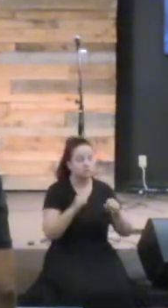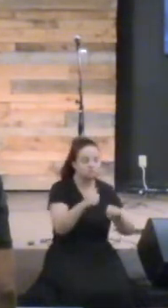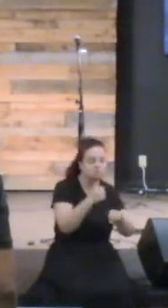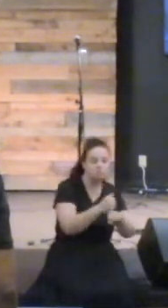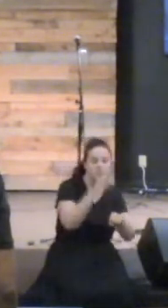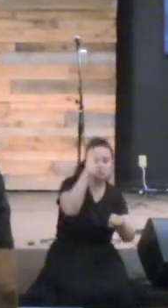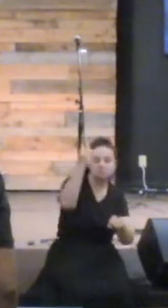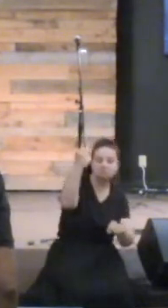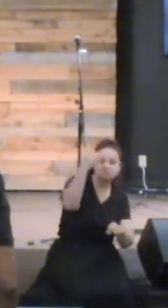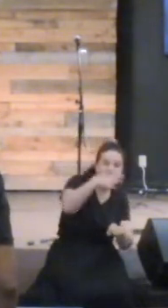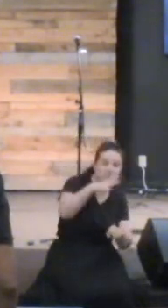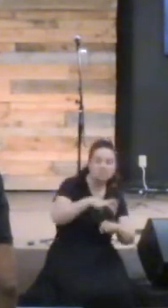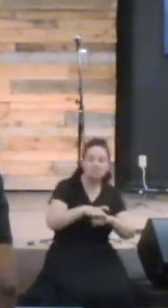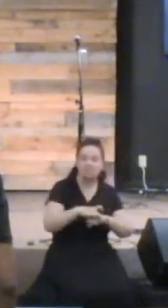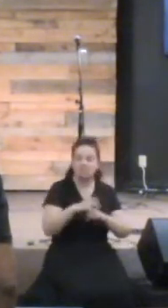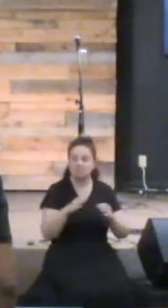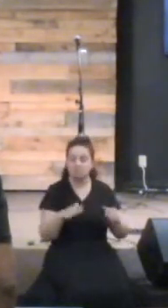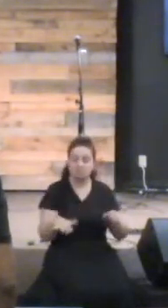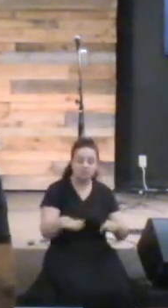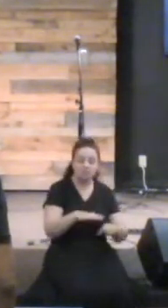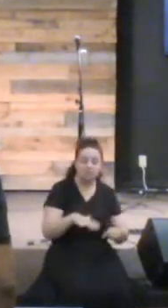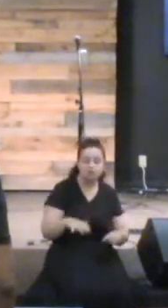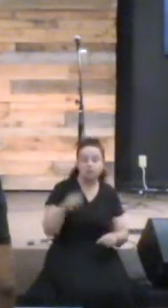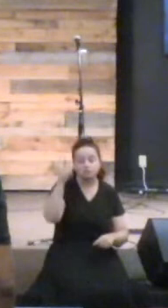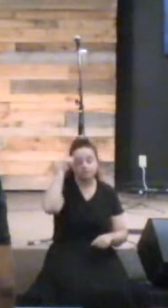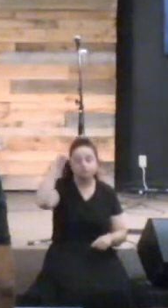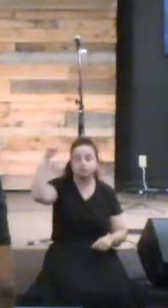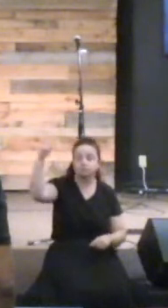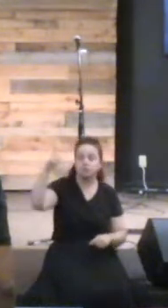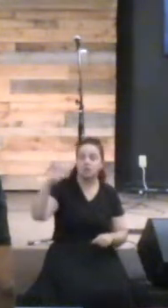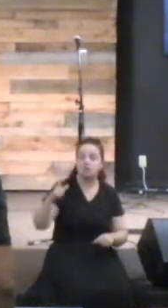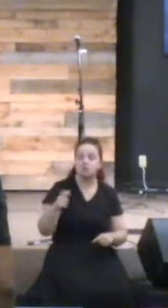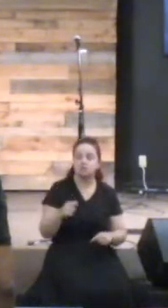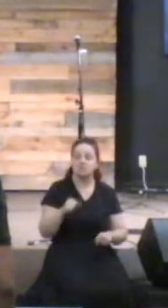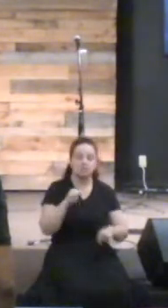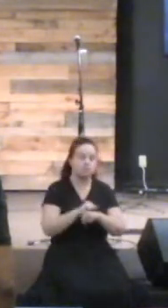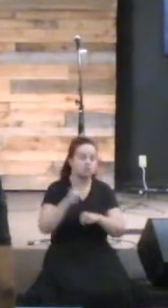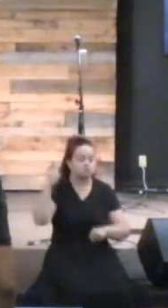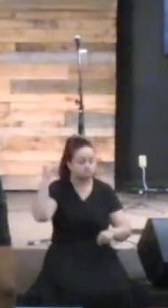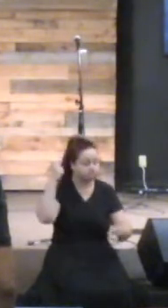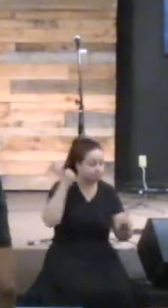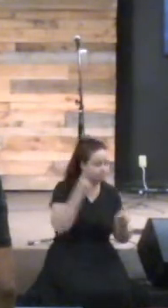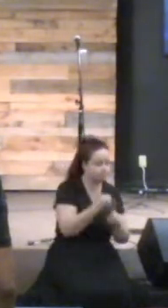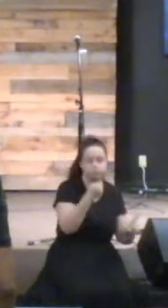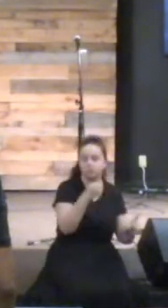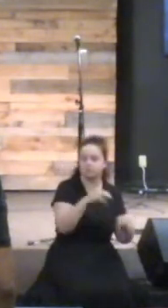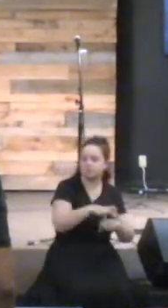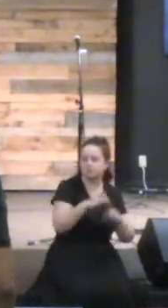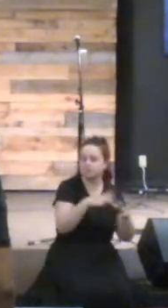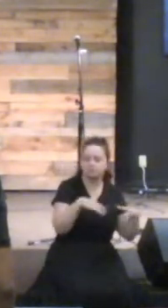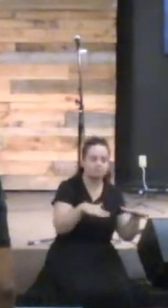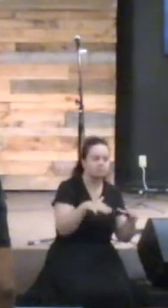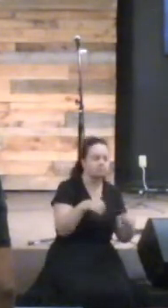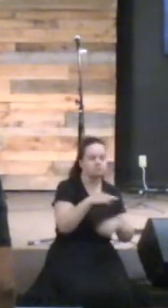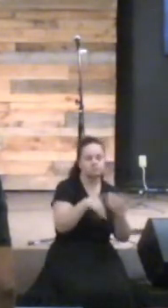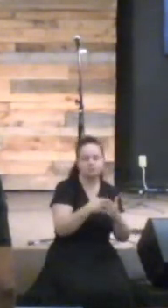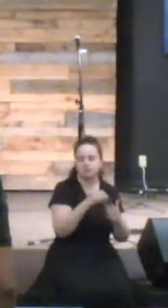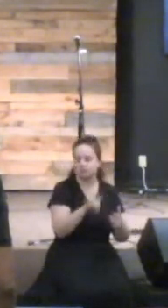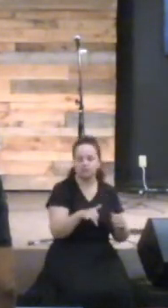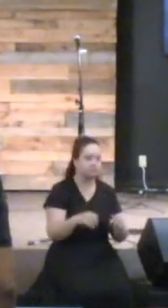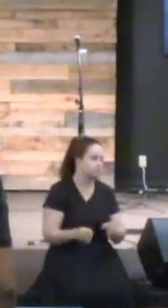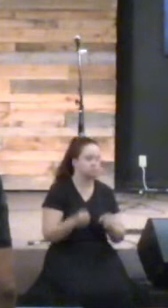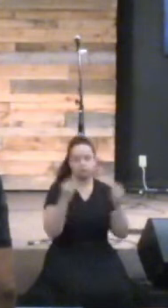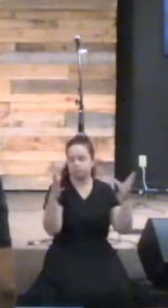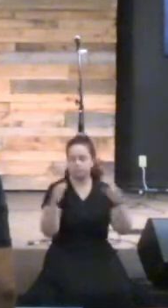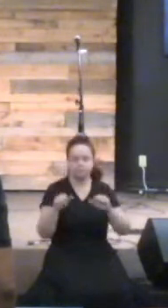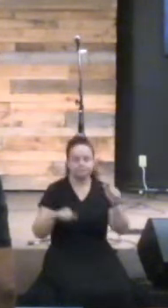and the moon asteroid hitting the the Earth and becoming the mood and atmosphere all too much science for me